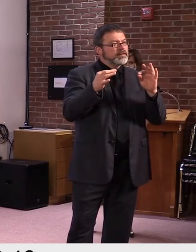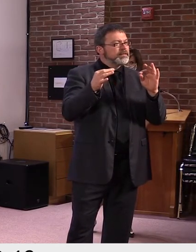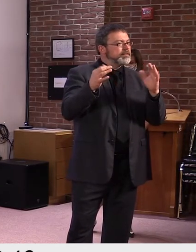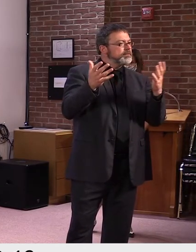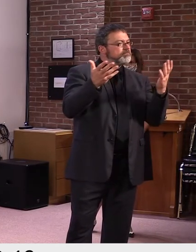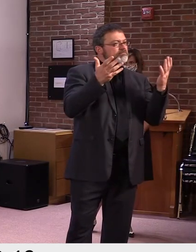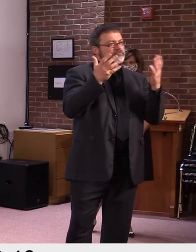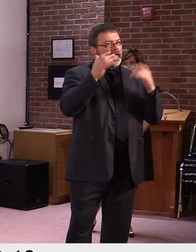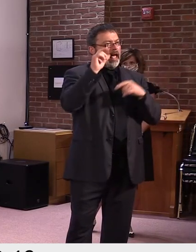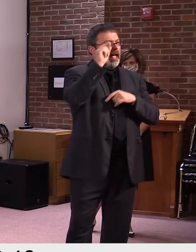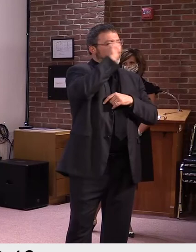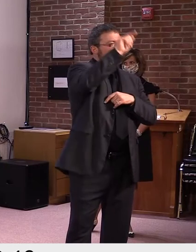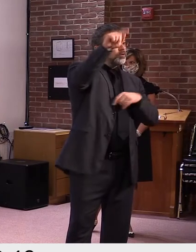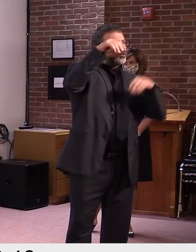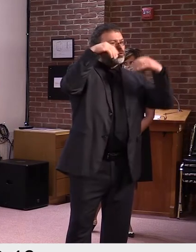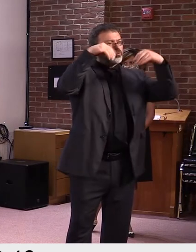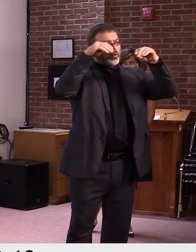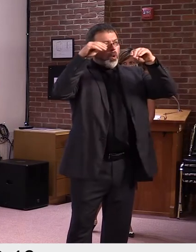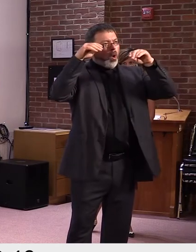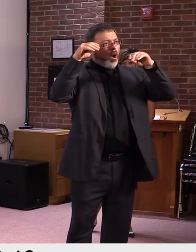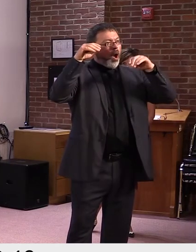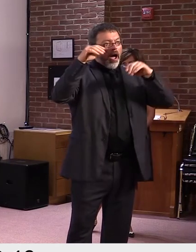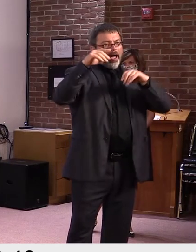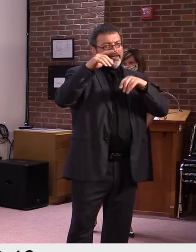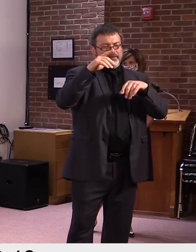to the pandemic.